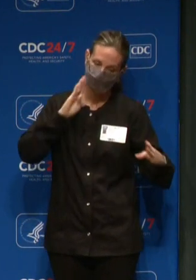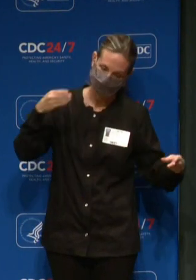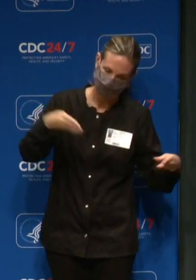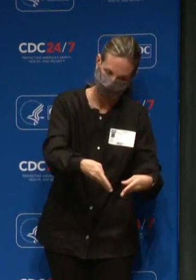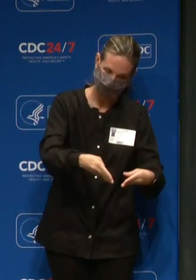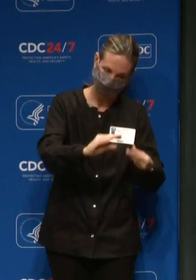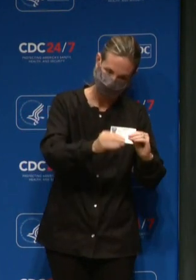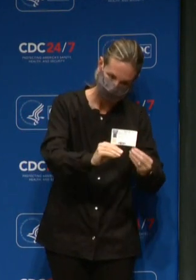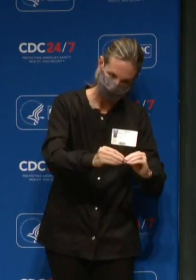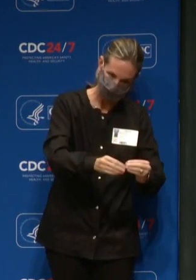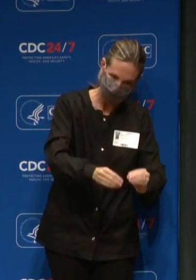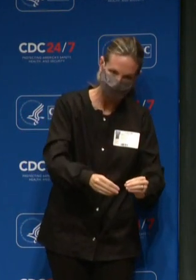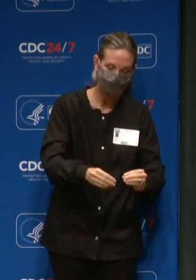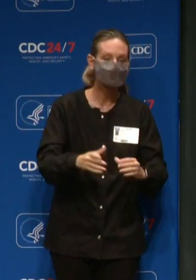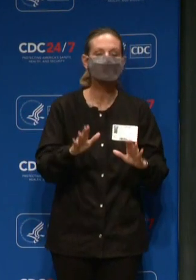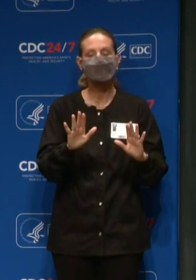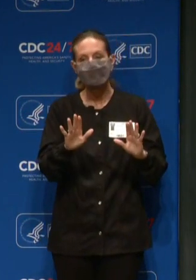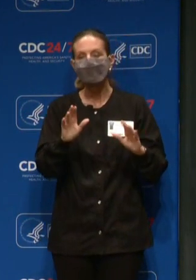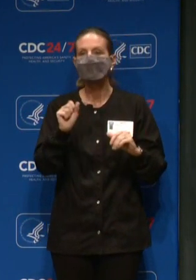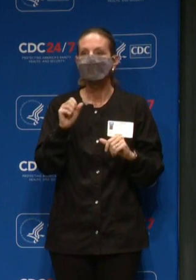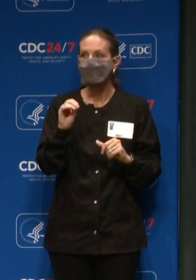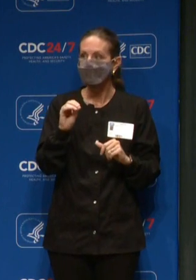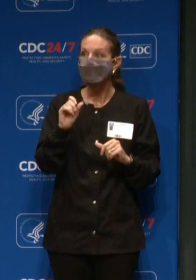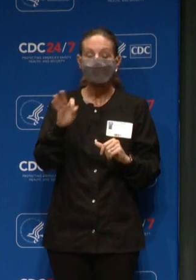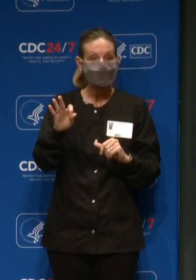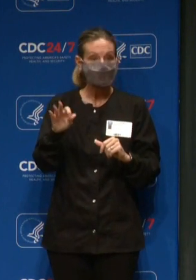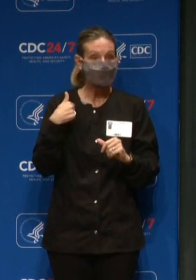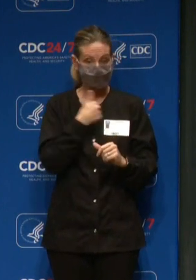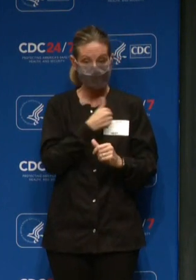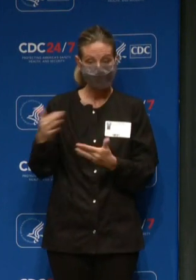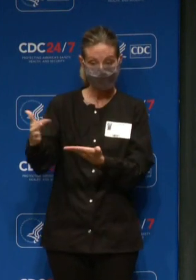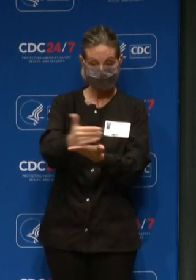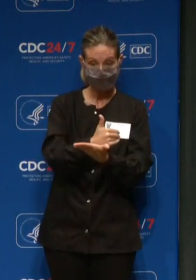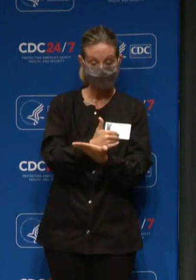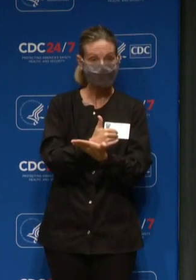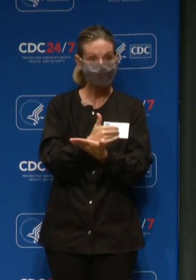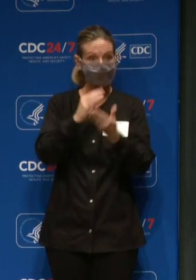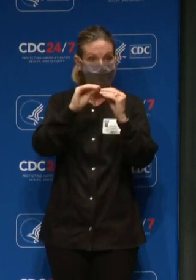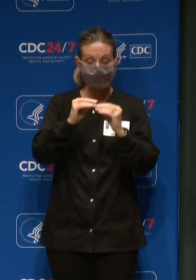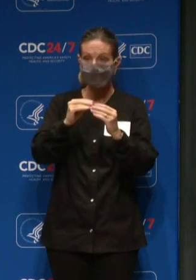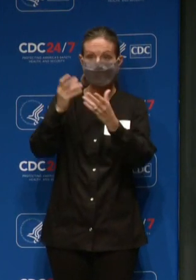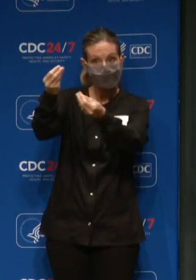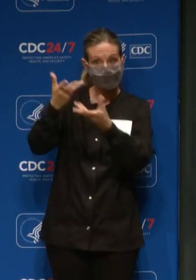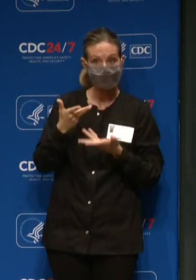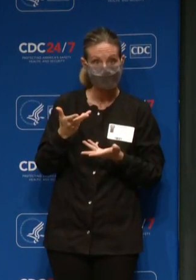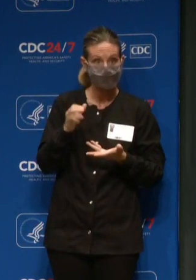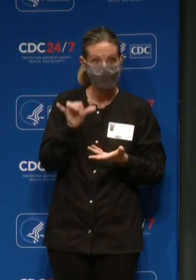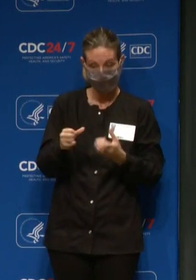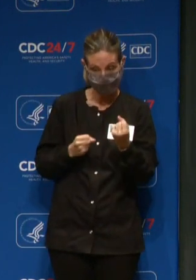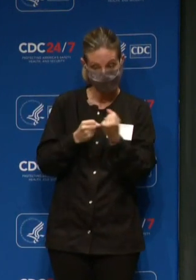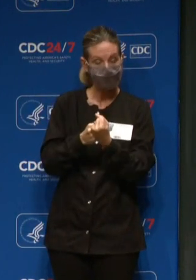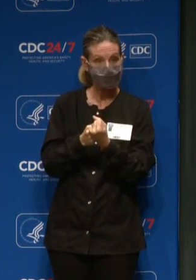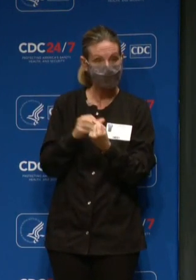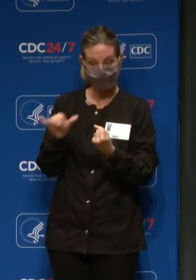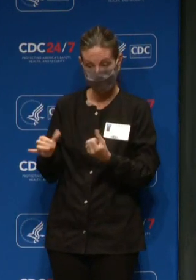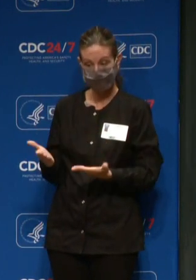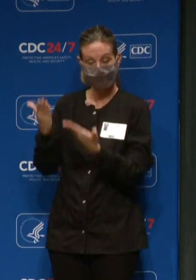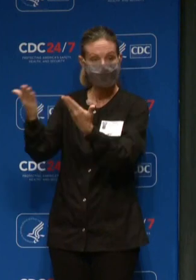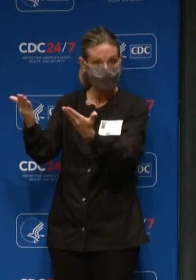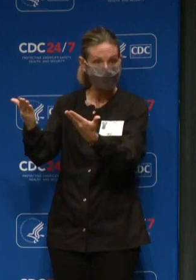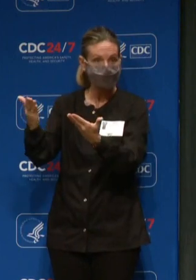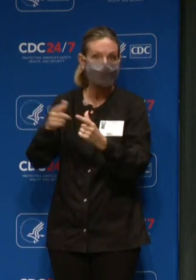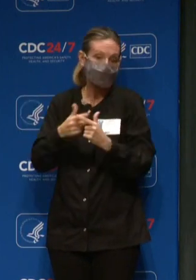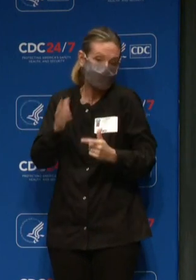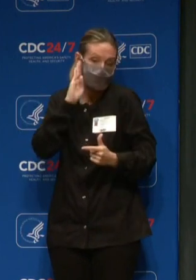opinion organization. So if we get data that supports a change in our recommendations, then those recommendations